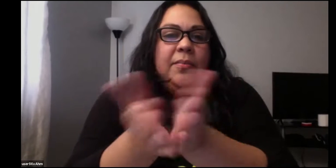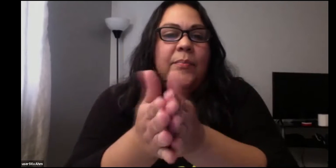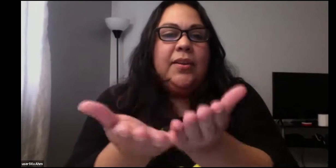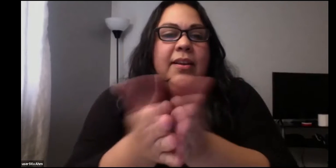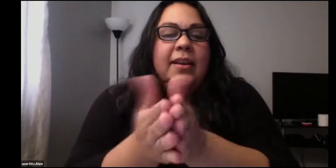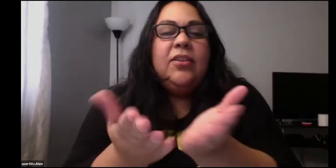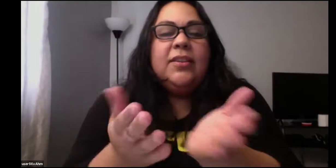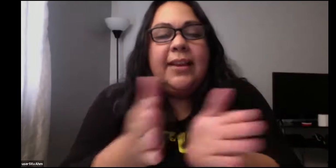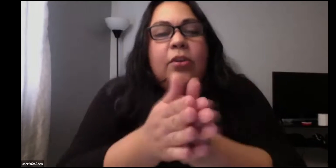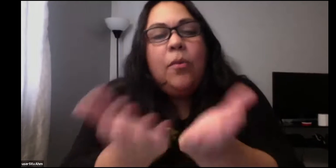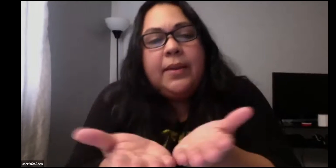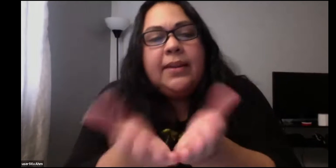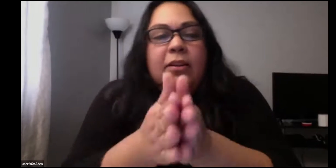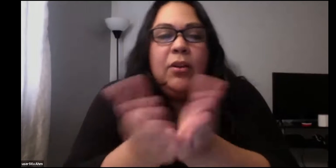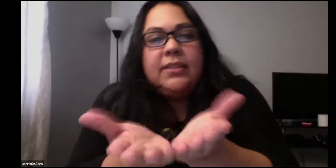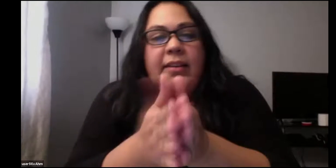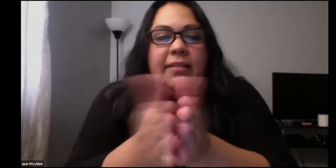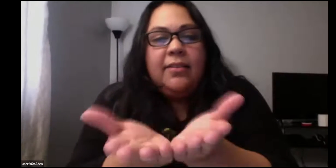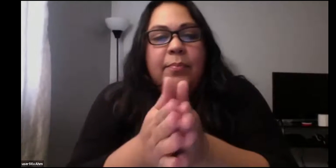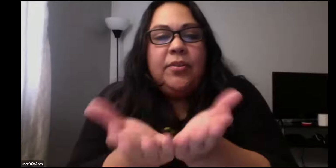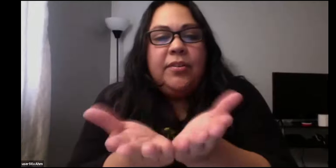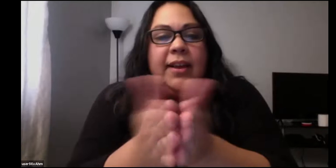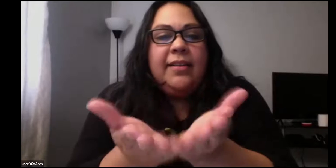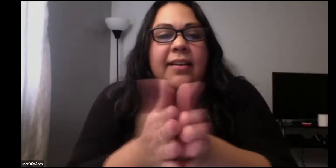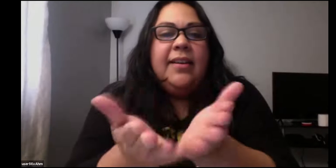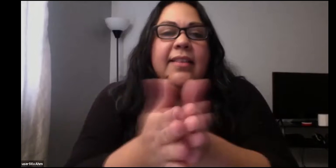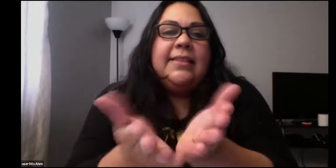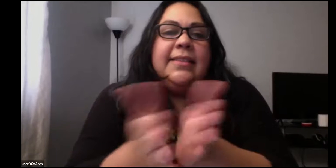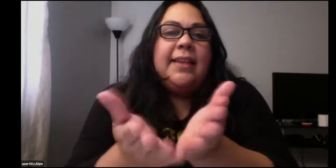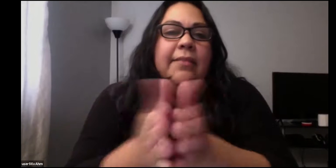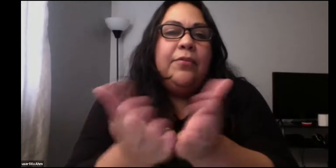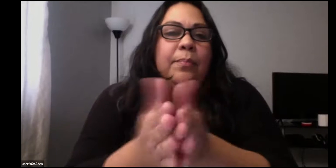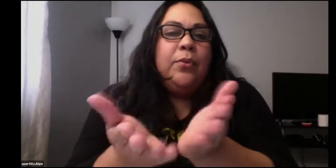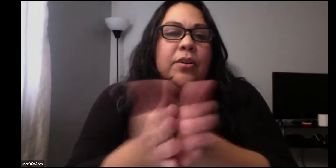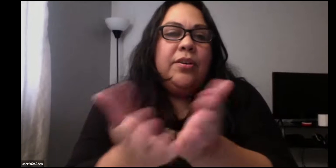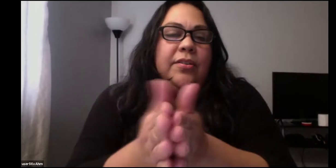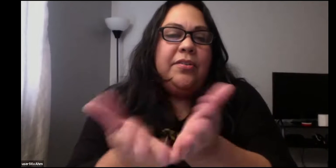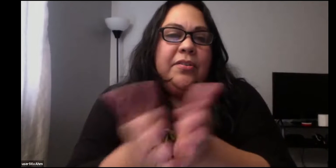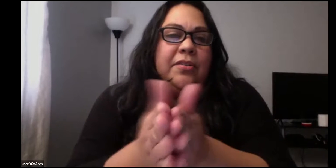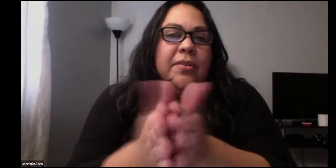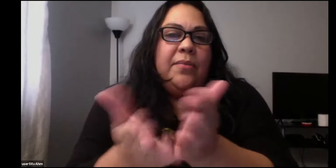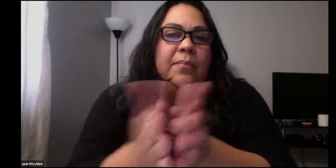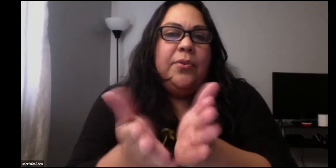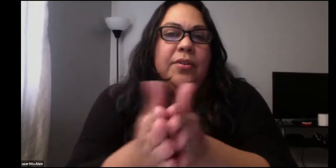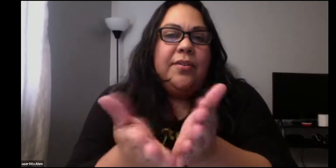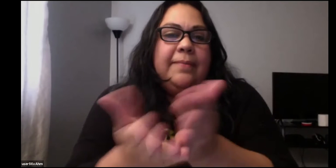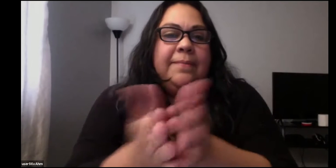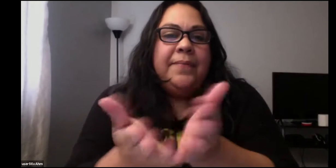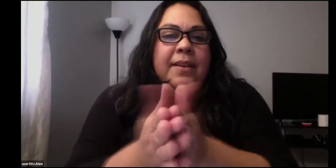Book. It looks like you're opening and closing a book, right? That's the sign for book. Book. If